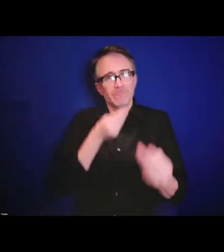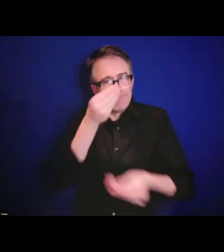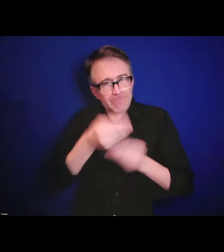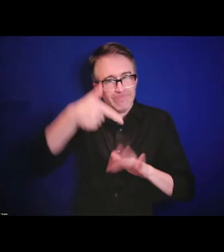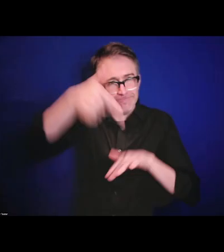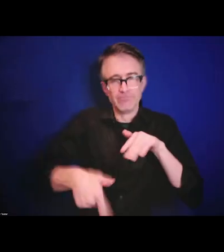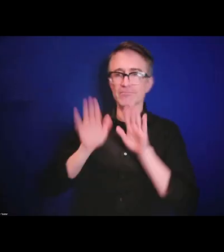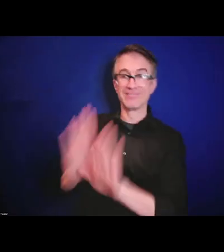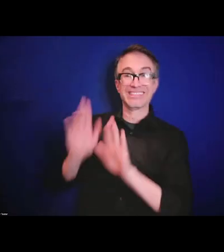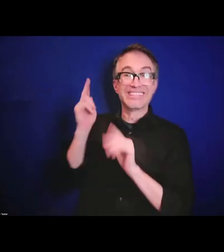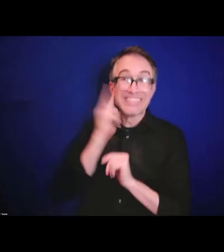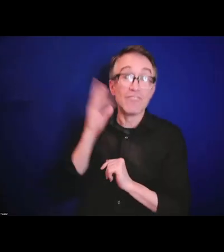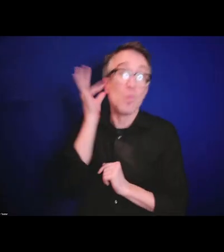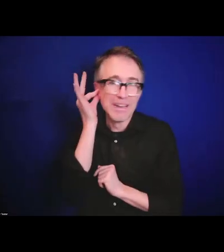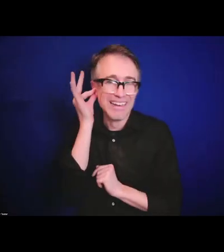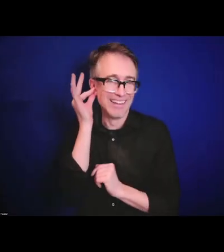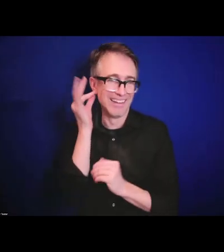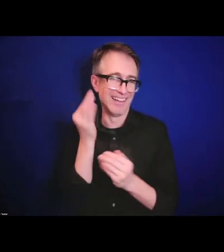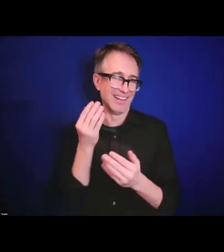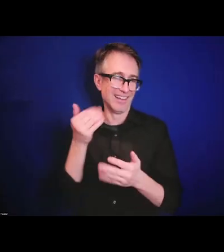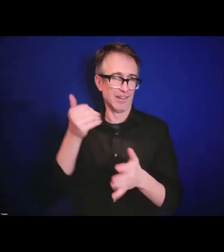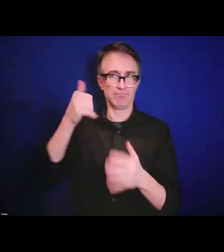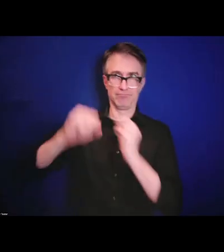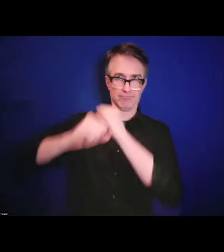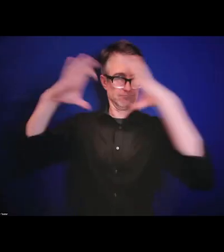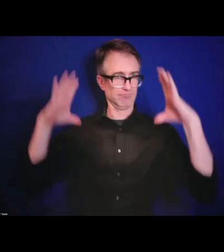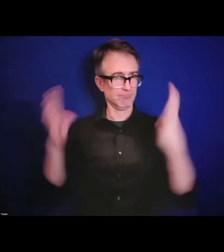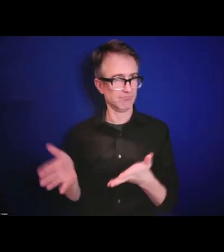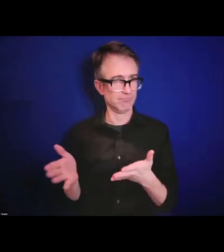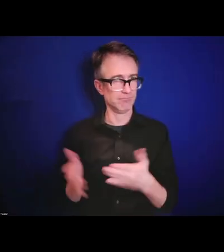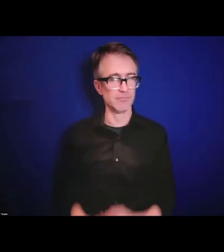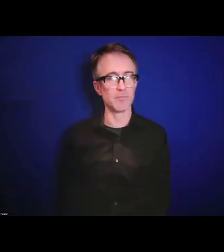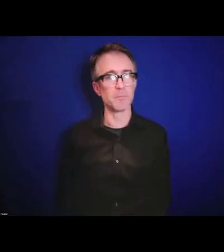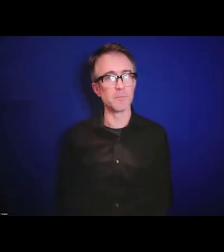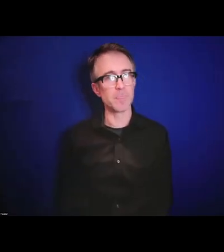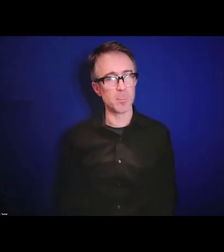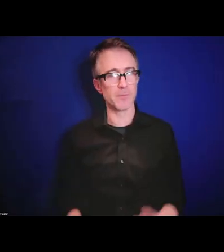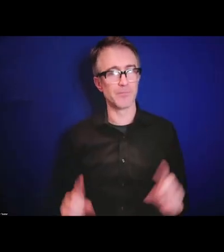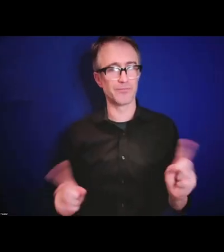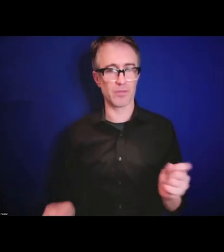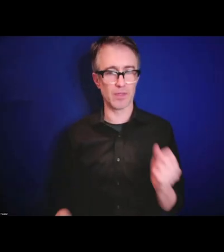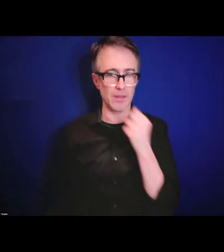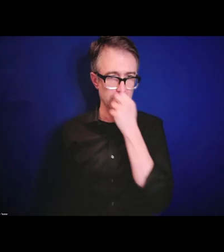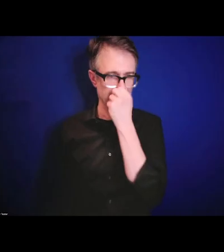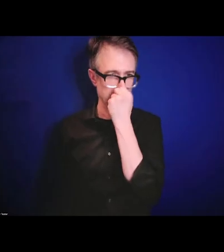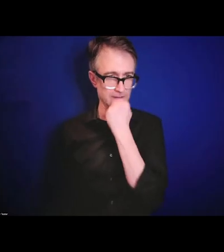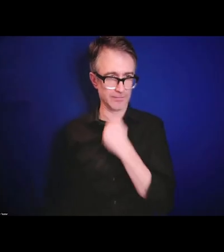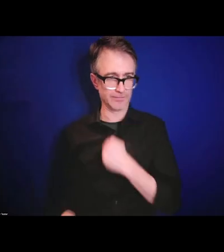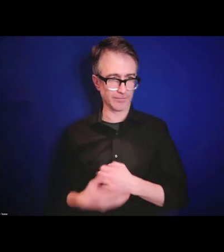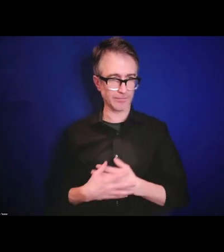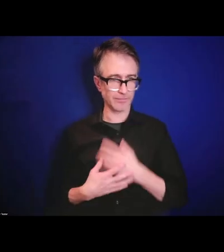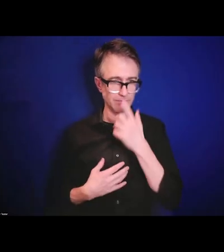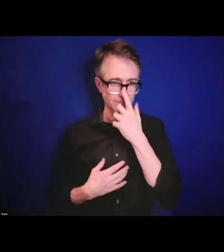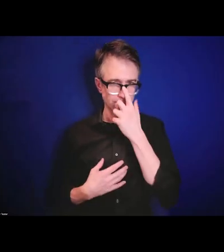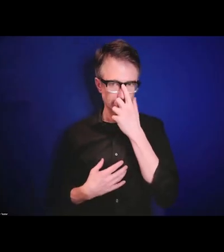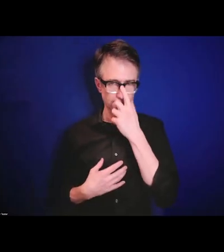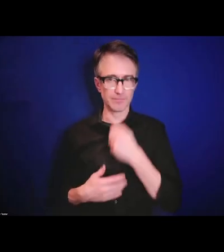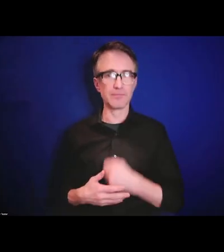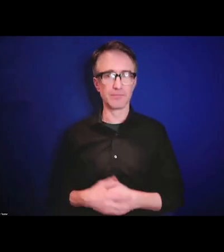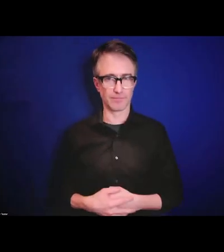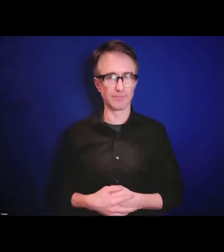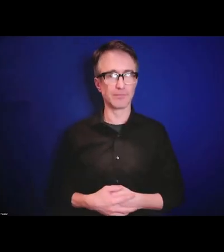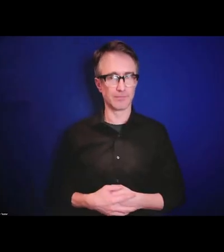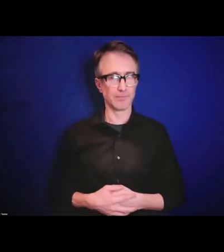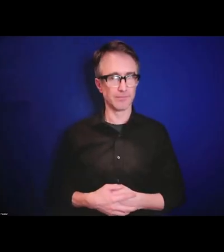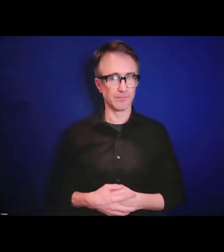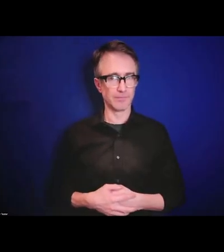to tell the government using that data to improve services, because deafness in general is not someone who just identifies as just deaf is going to have